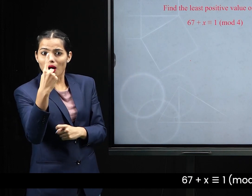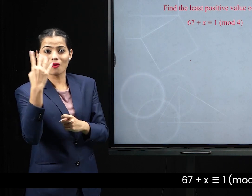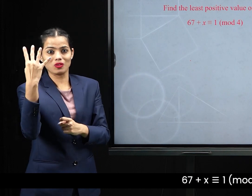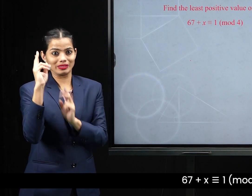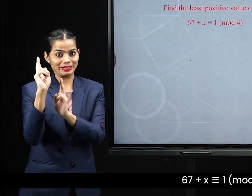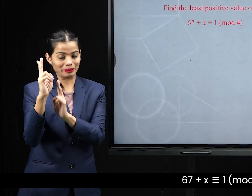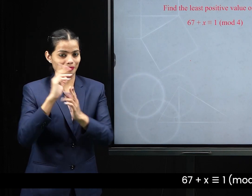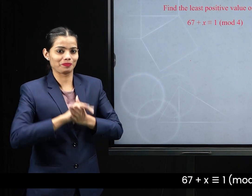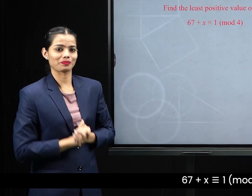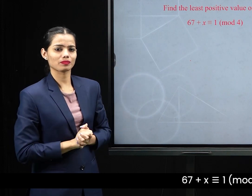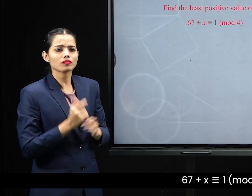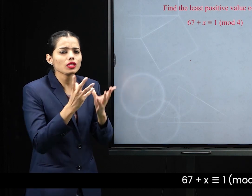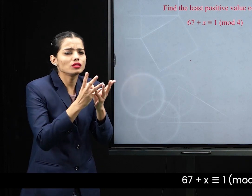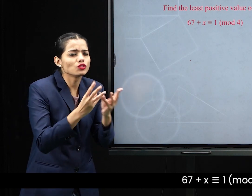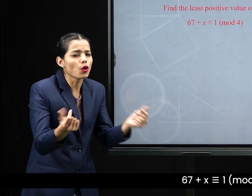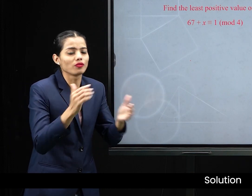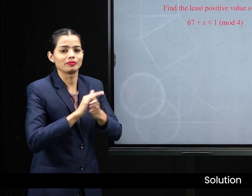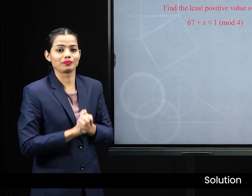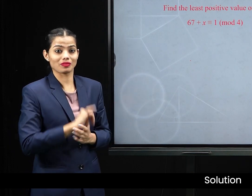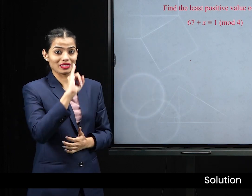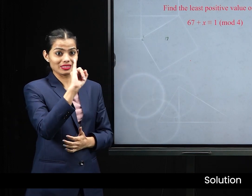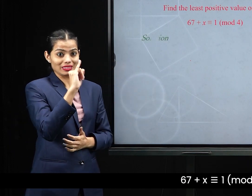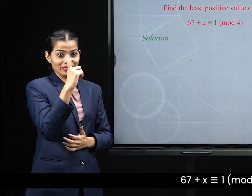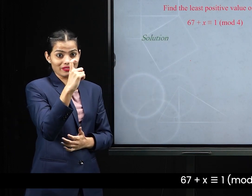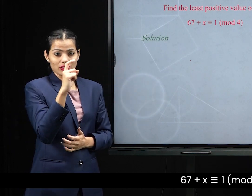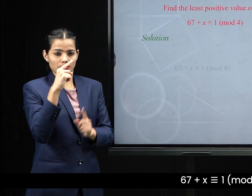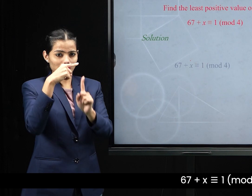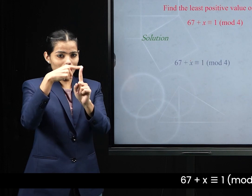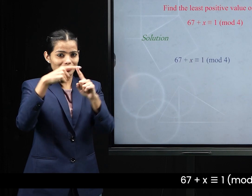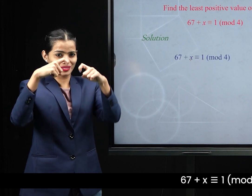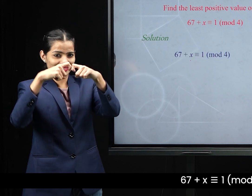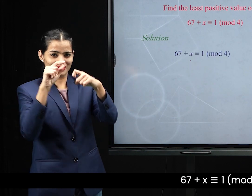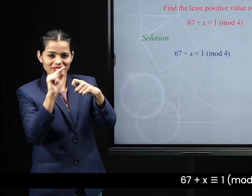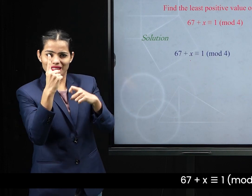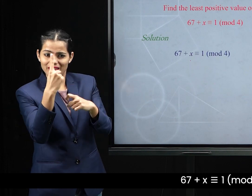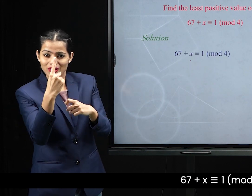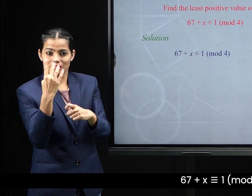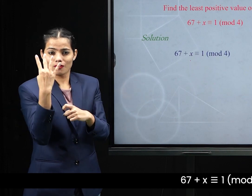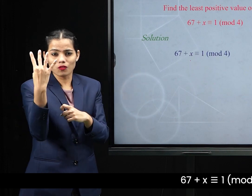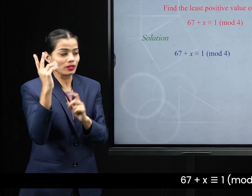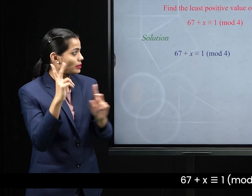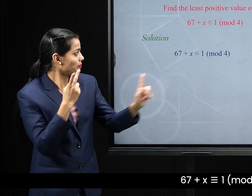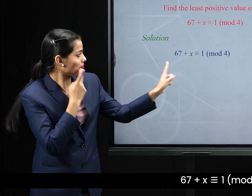to 1 mod 4. Solution, 67 plus x is equal to 1 mod